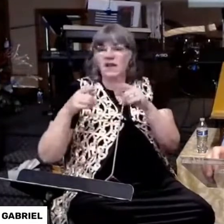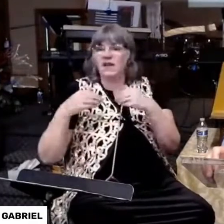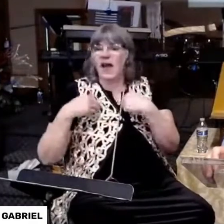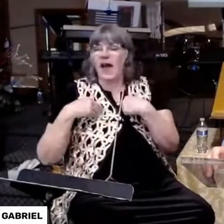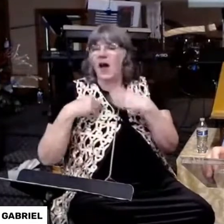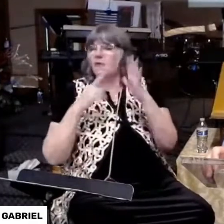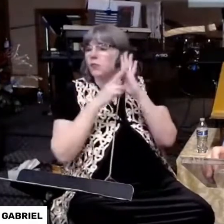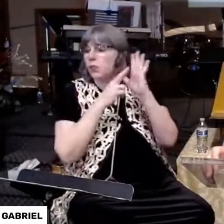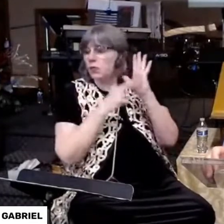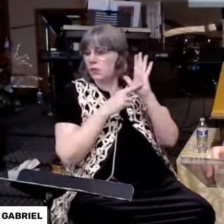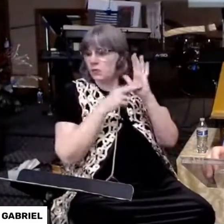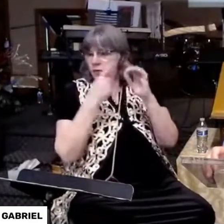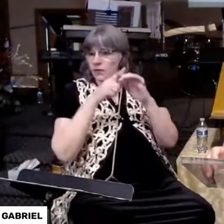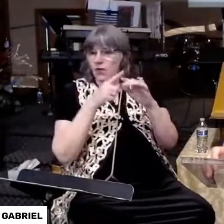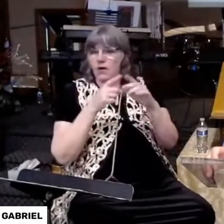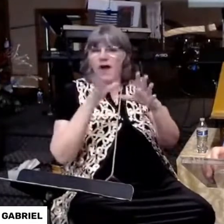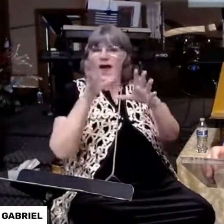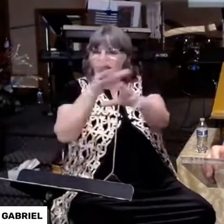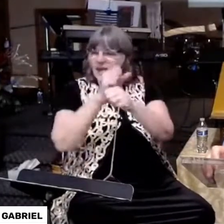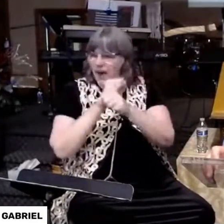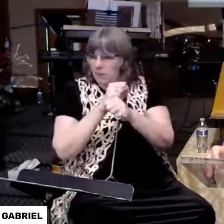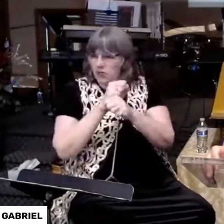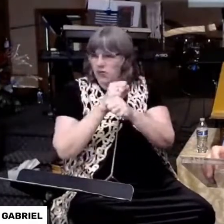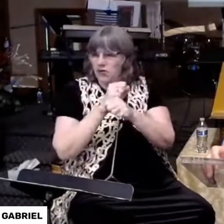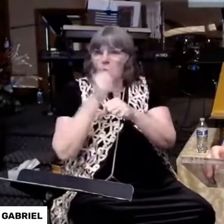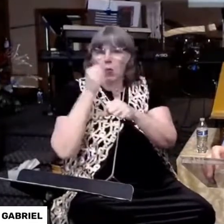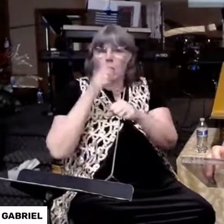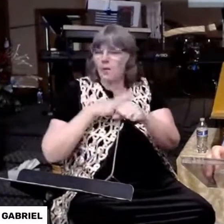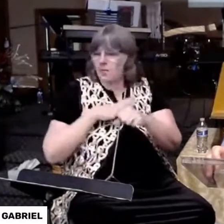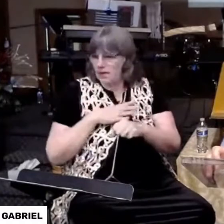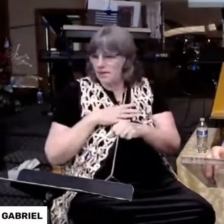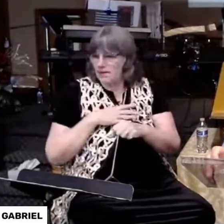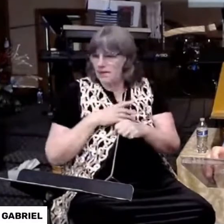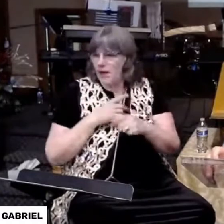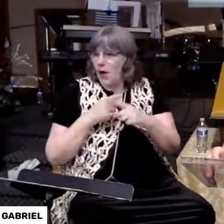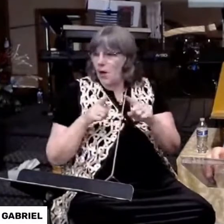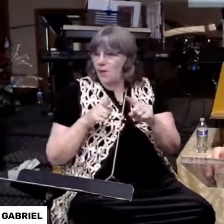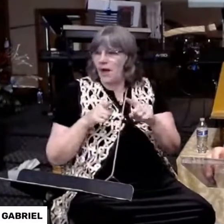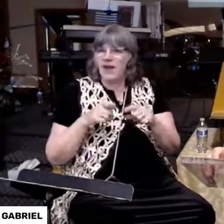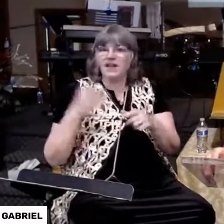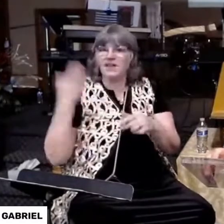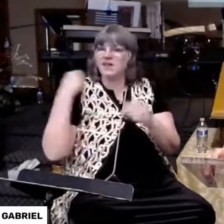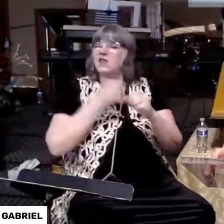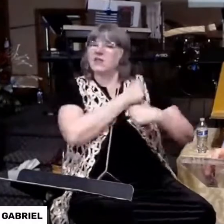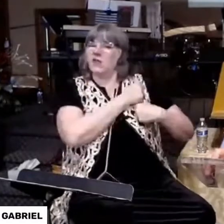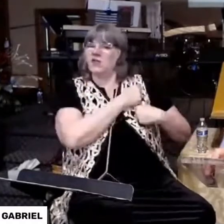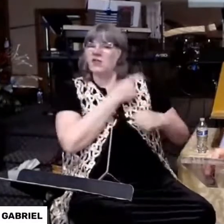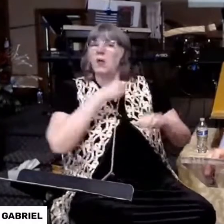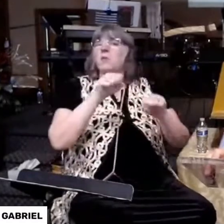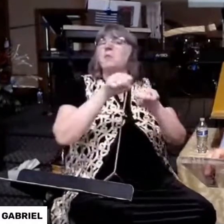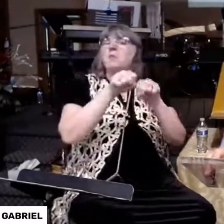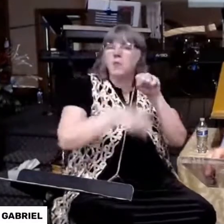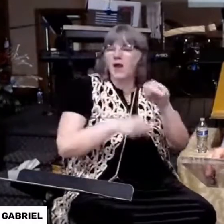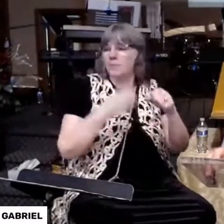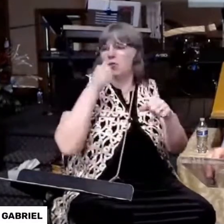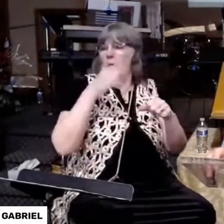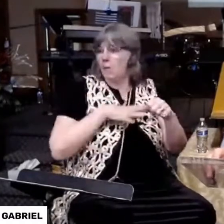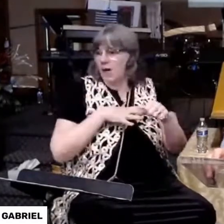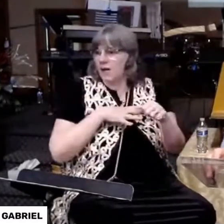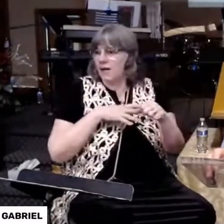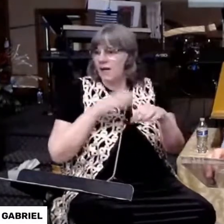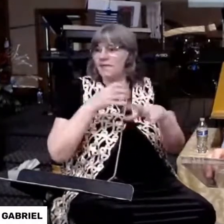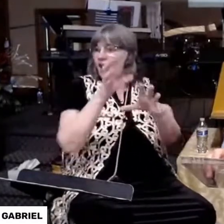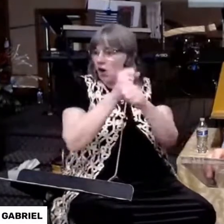women, but the Torah became the great advocate, which is supposed to be the